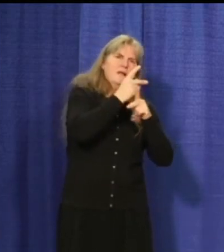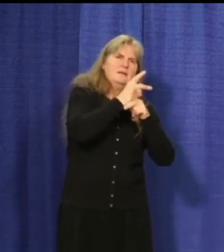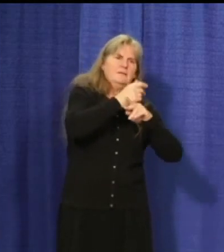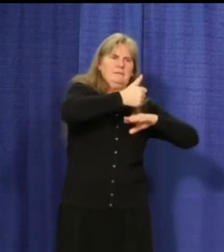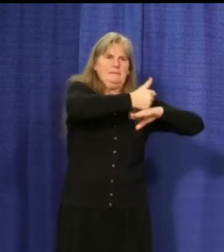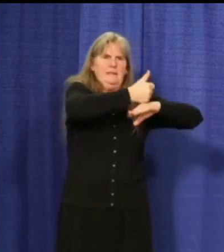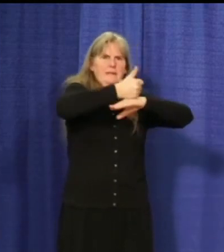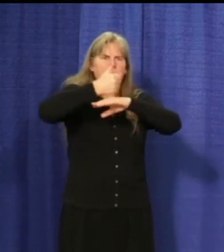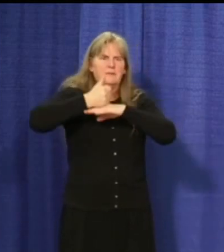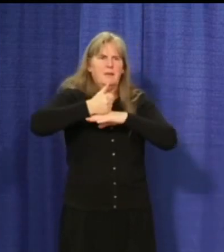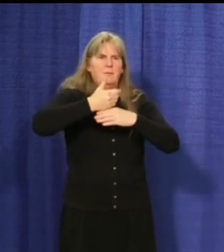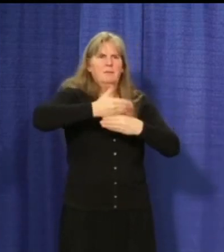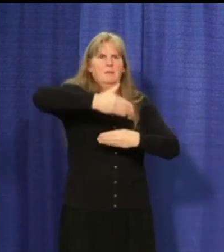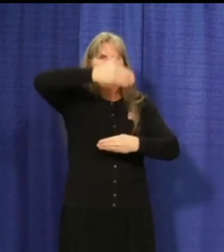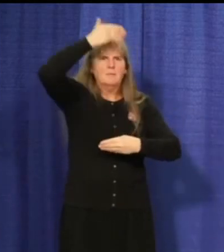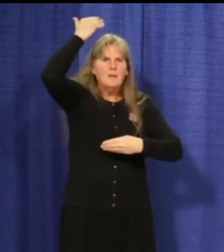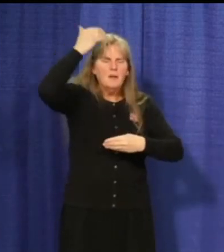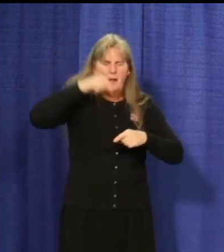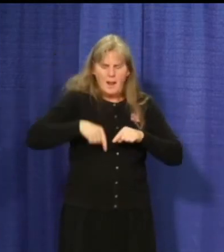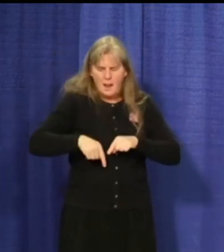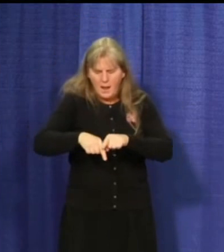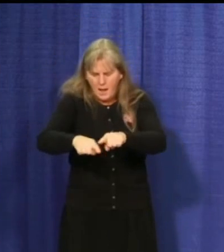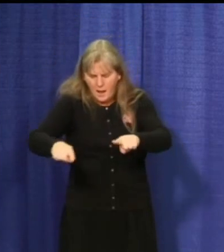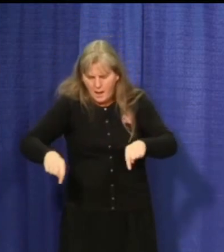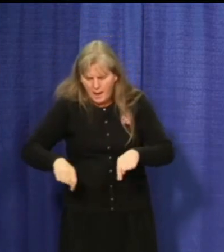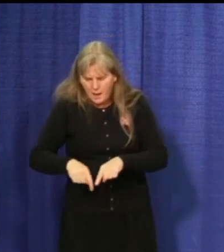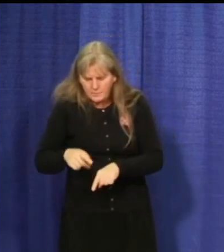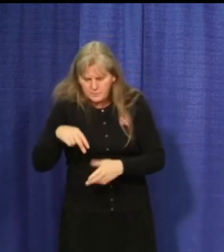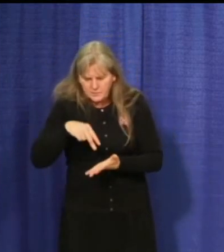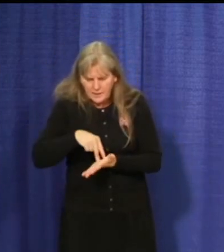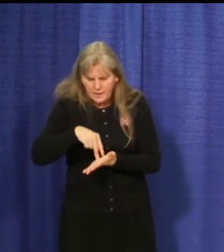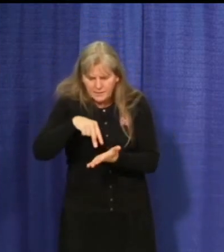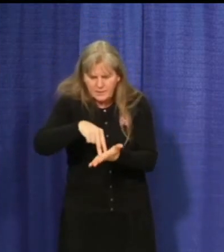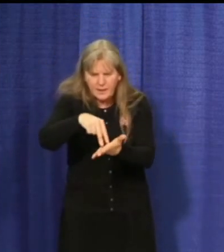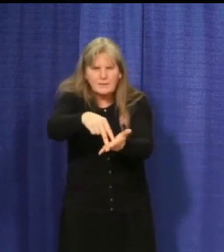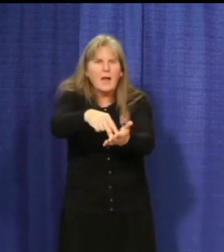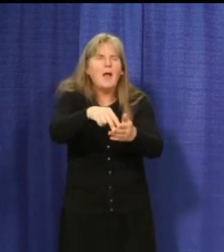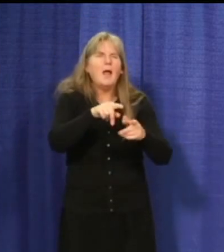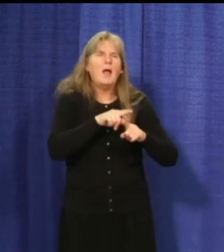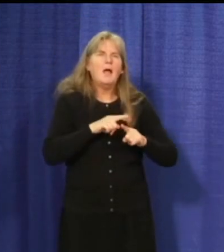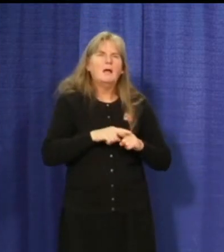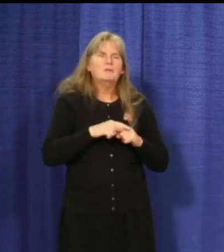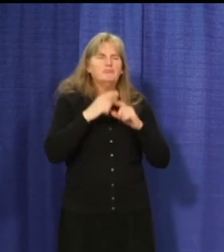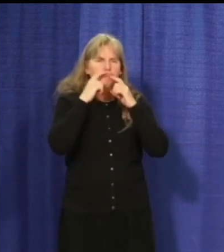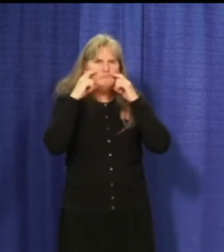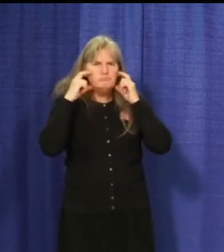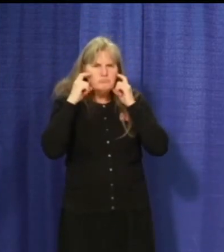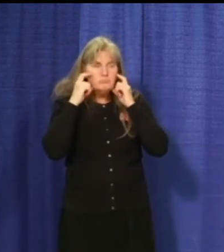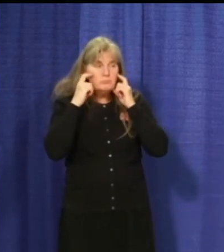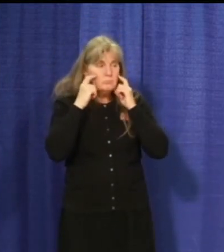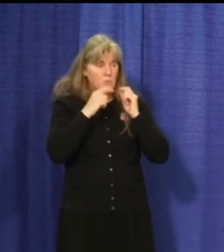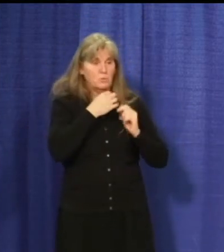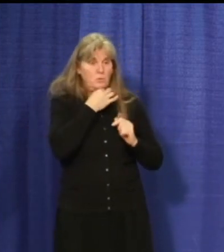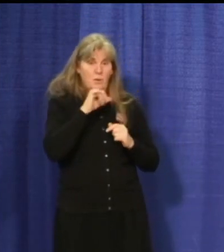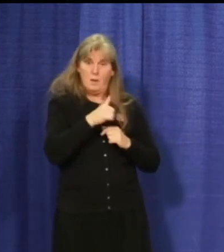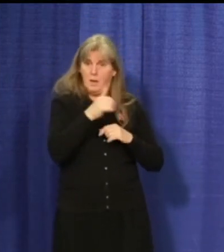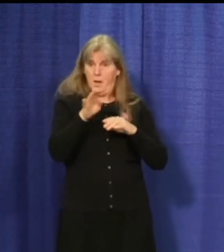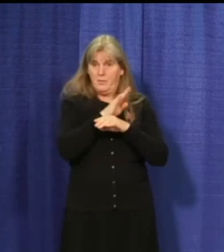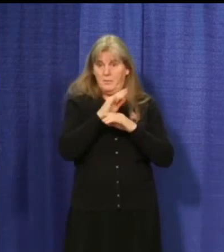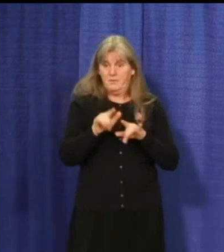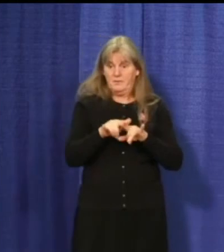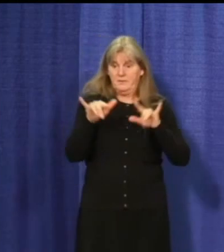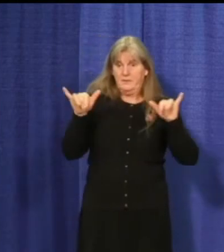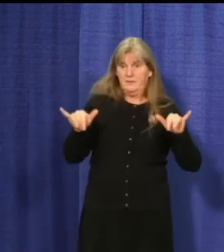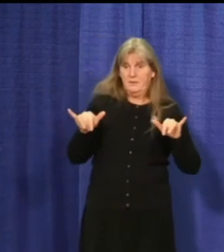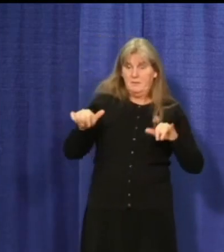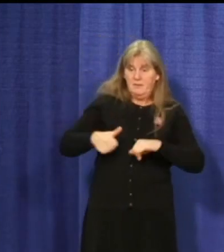There's lines sort of directing people where to go and where to stand. Do you know if any of the other businesses in Watson Lake have just